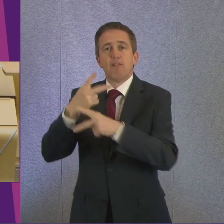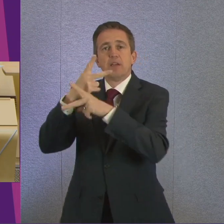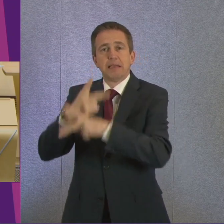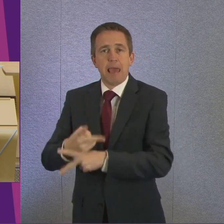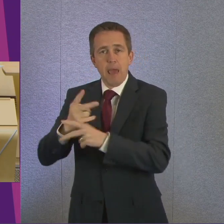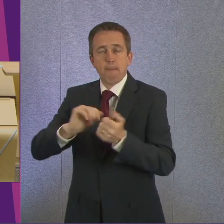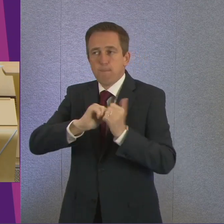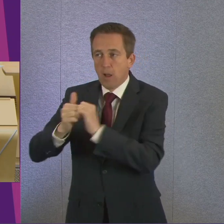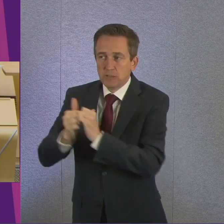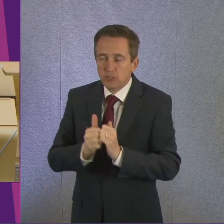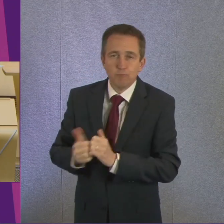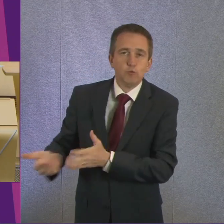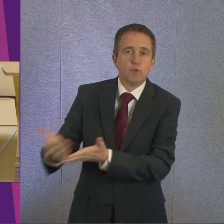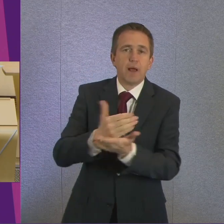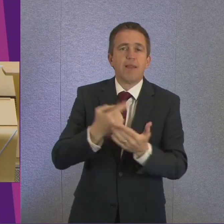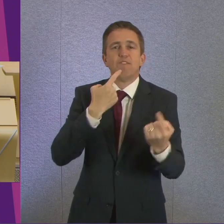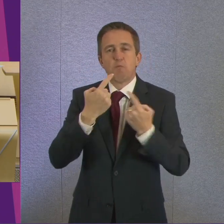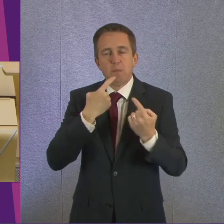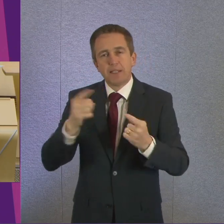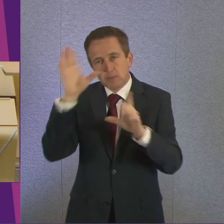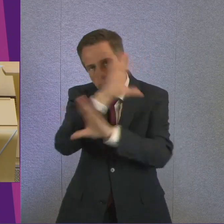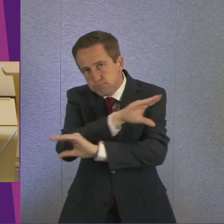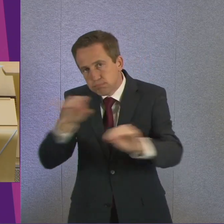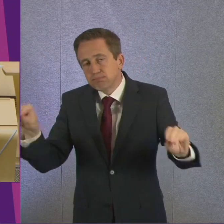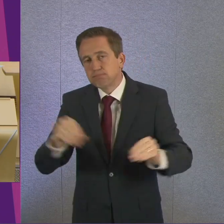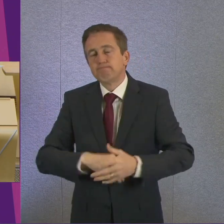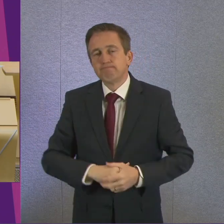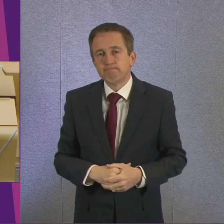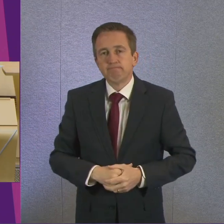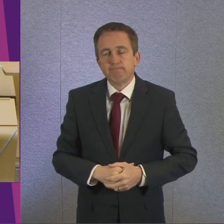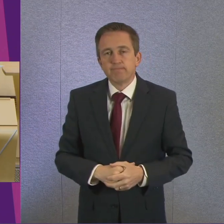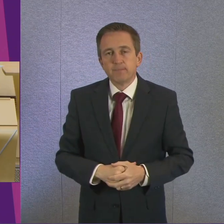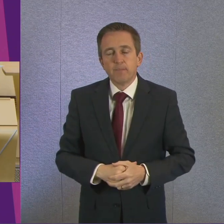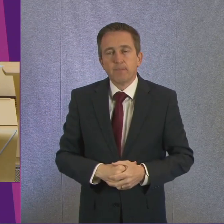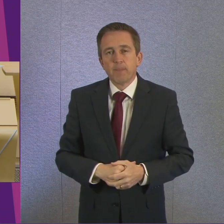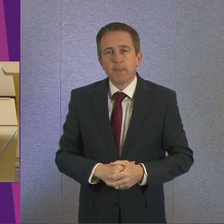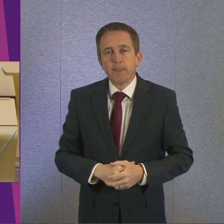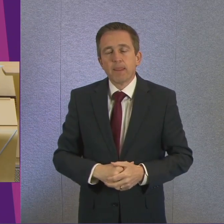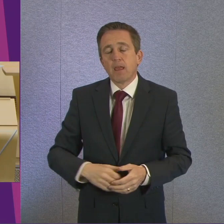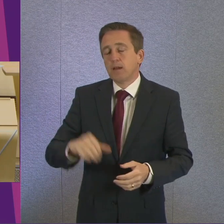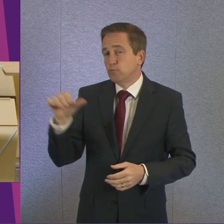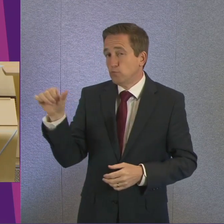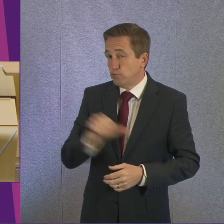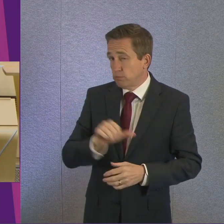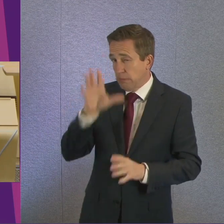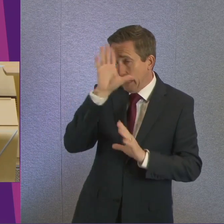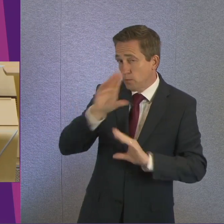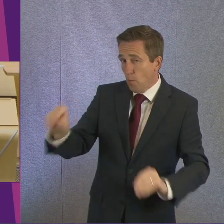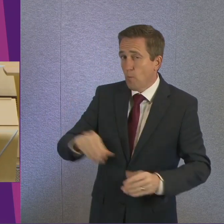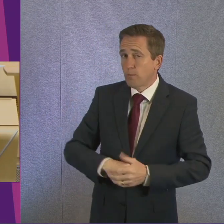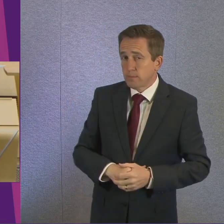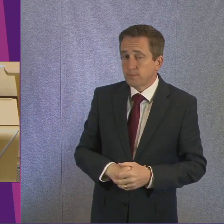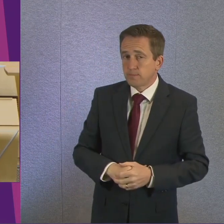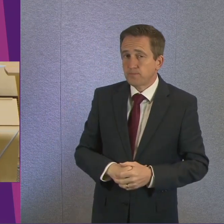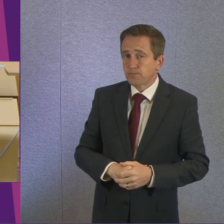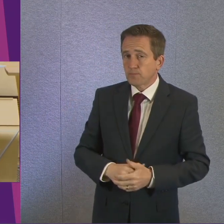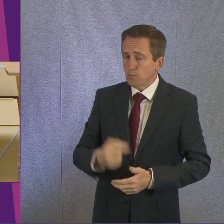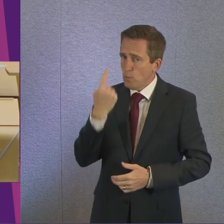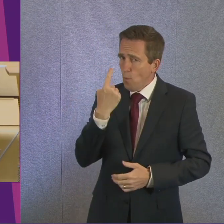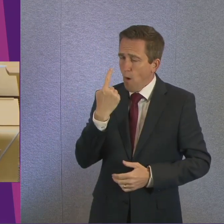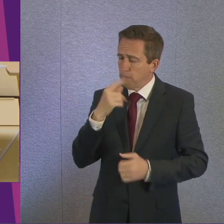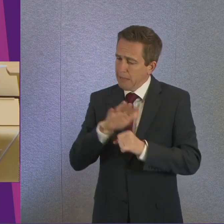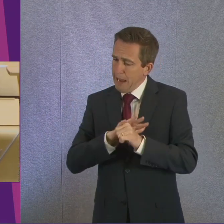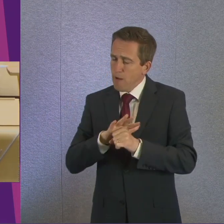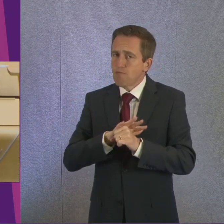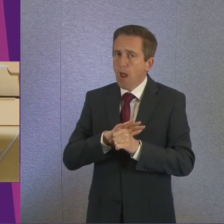sure that you and other members have that. The other point I should make is that one of the issues that is being